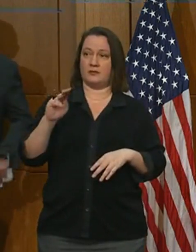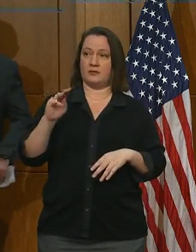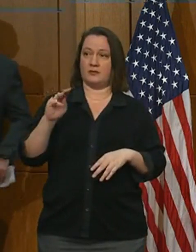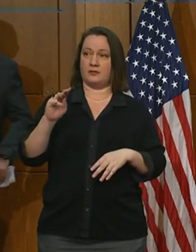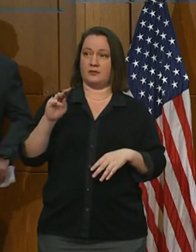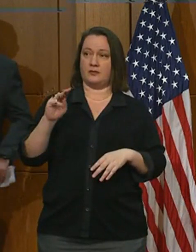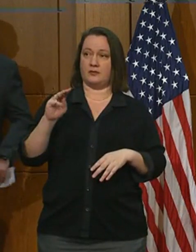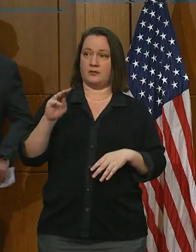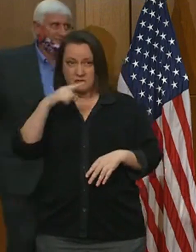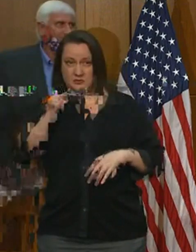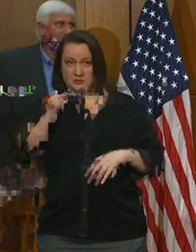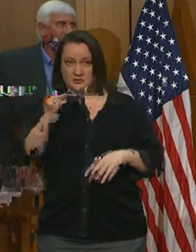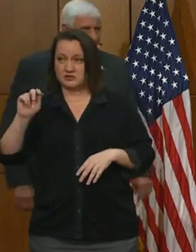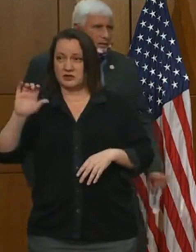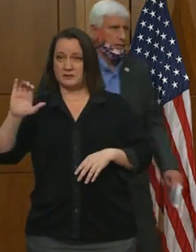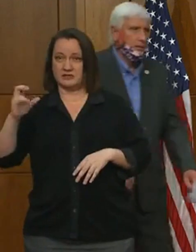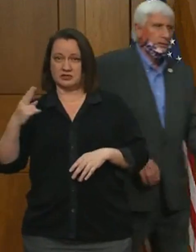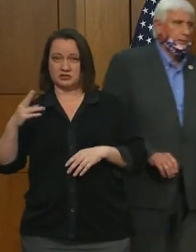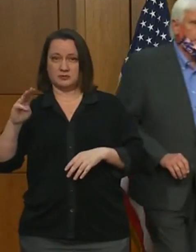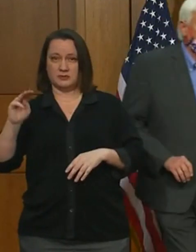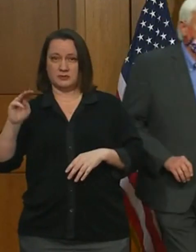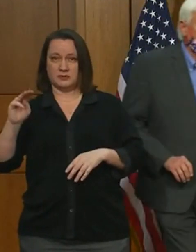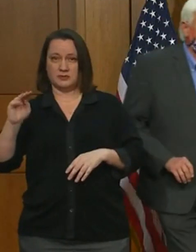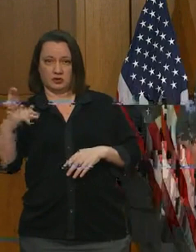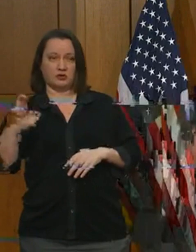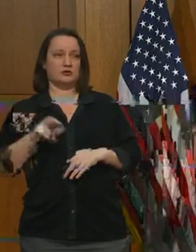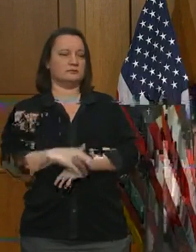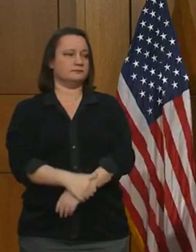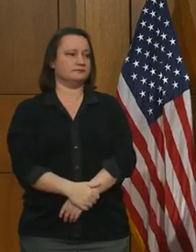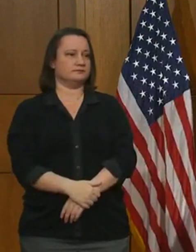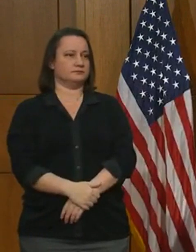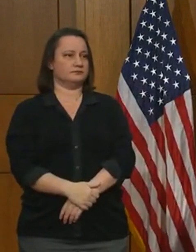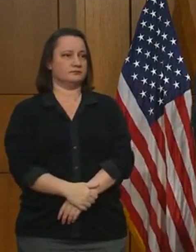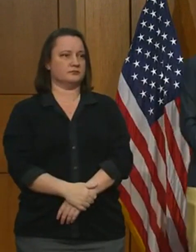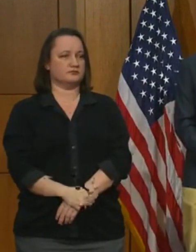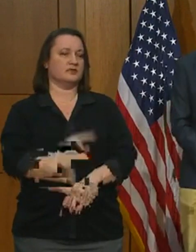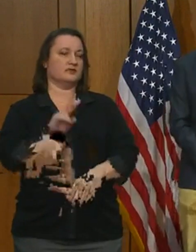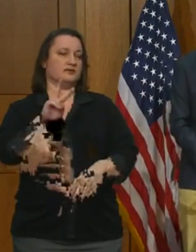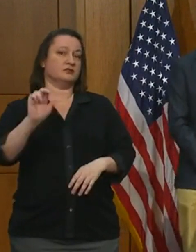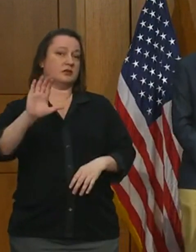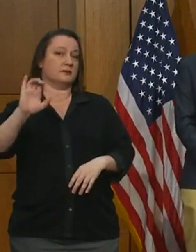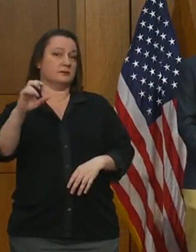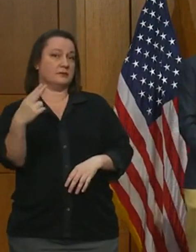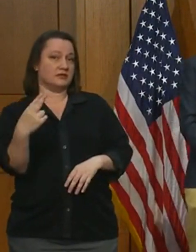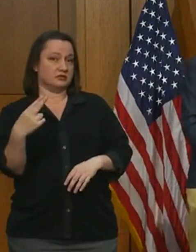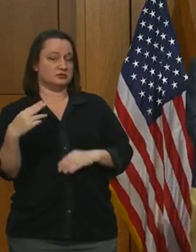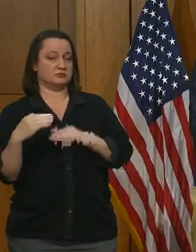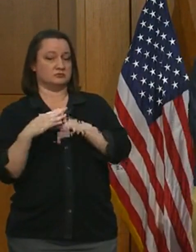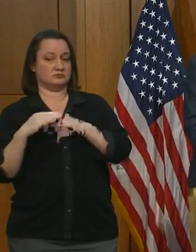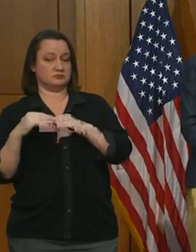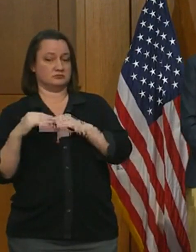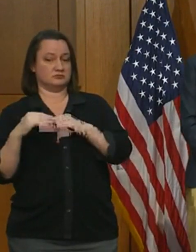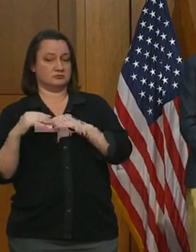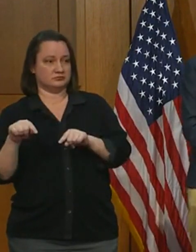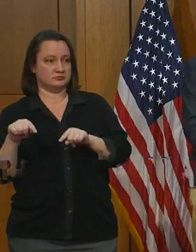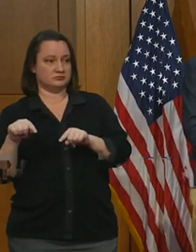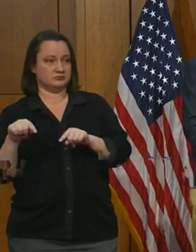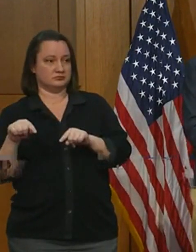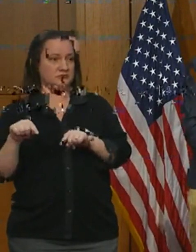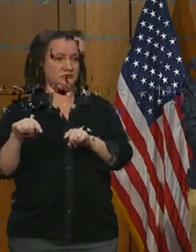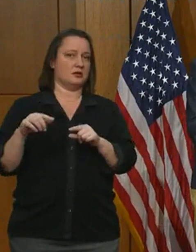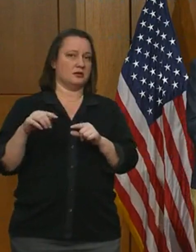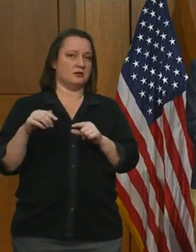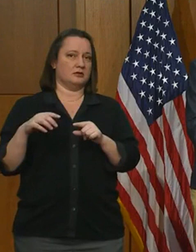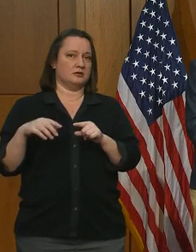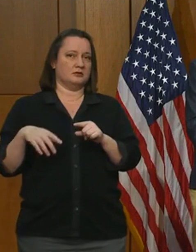trouble. Not at all. Mayor, how is Virginia Beach coming in terms of planning possible activities as you